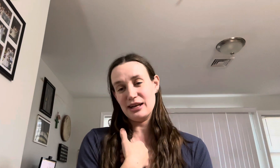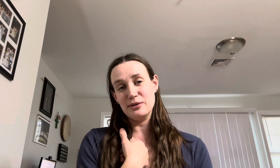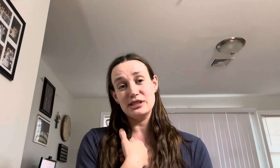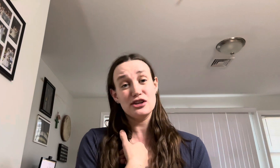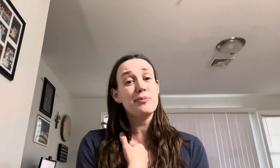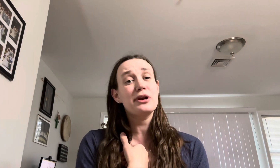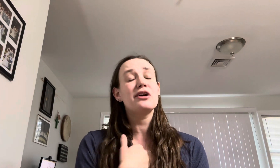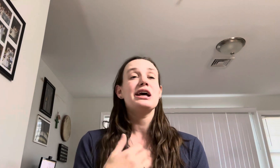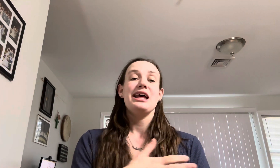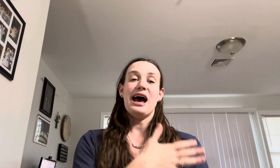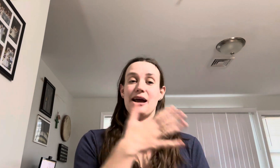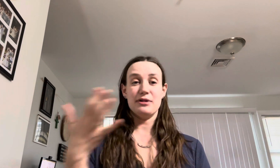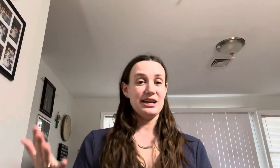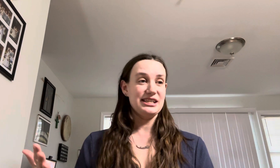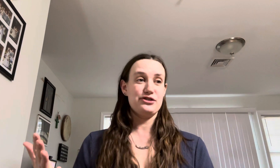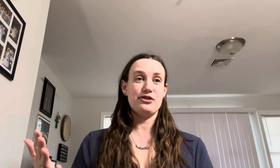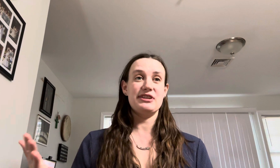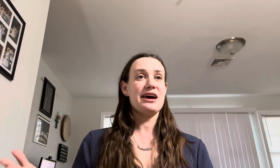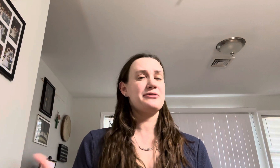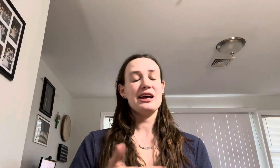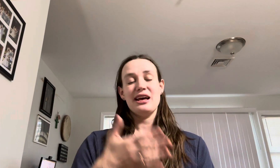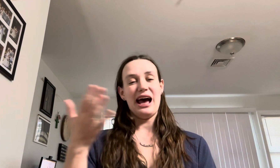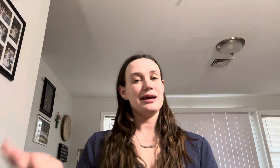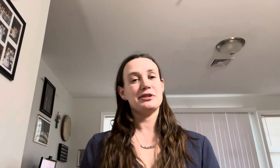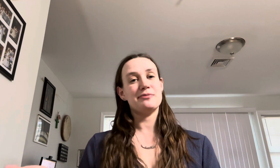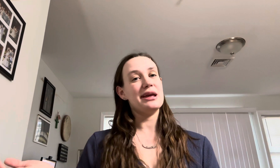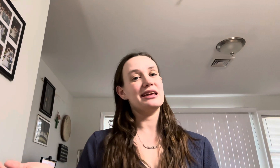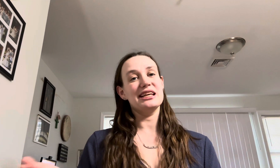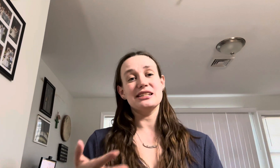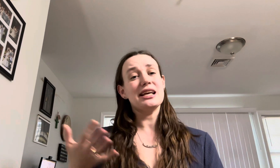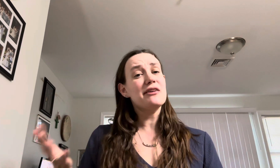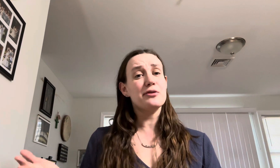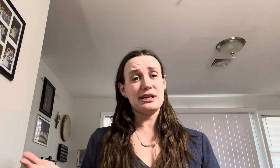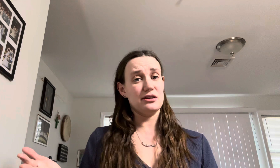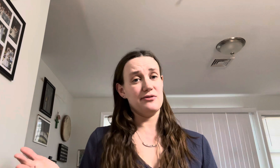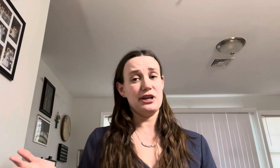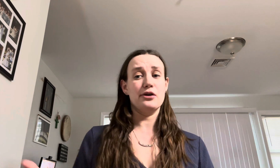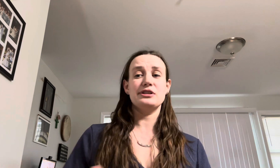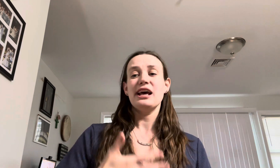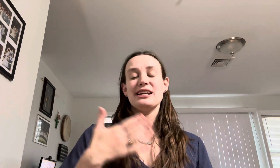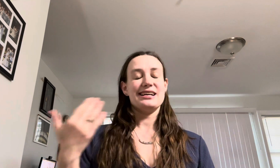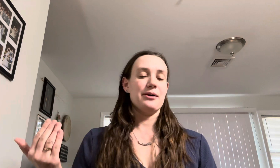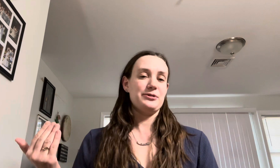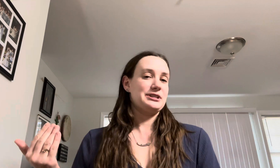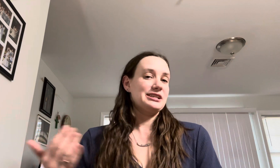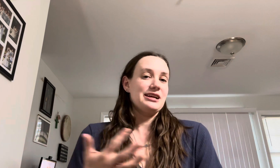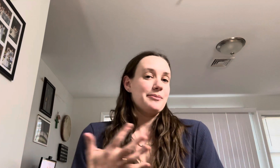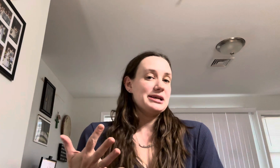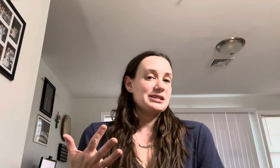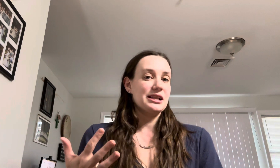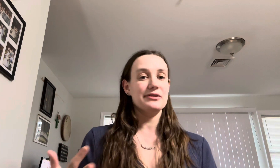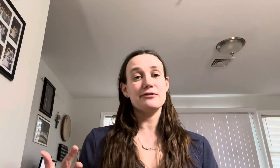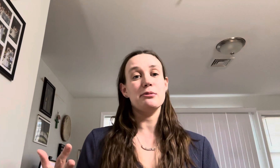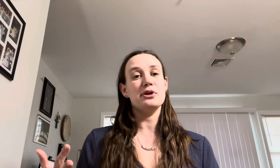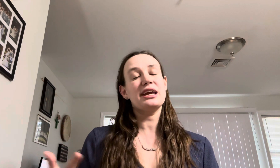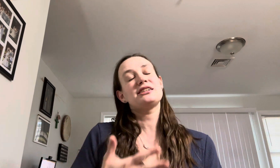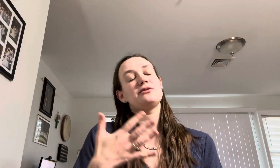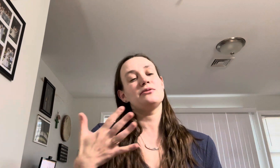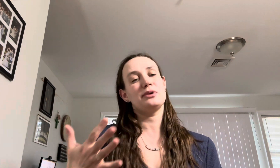language interpreter. I am not a teacher of the deaf. I am just making these informational videos to help facilitate a basic level of communication with deaf